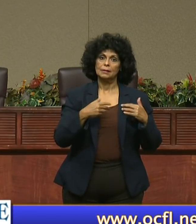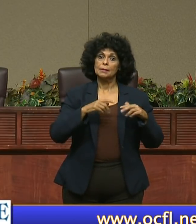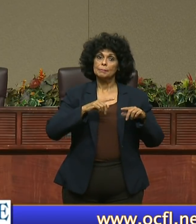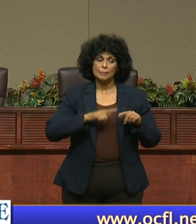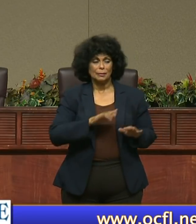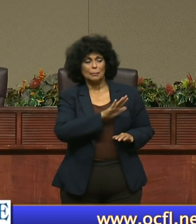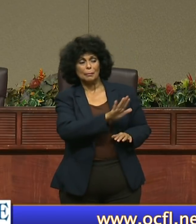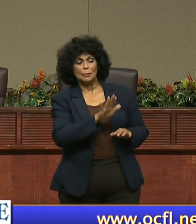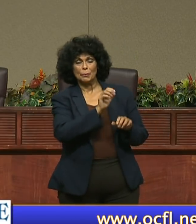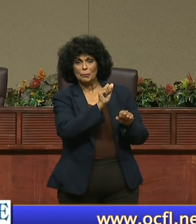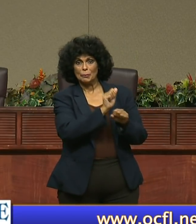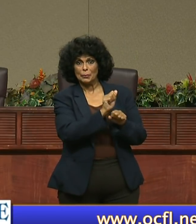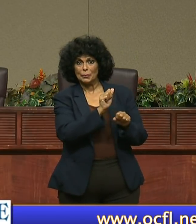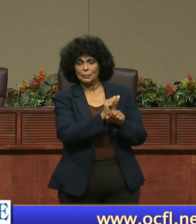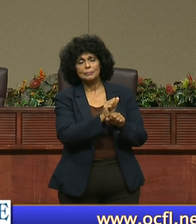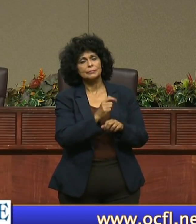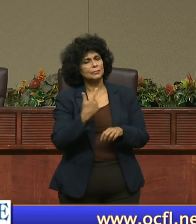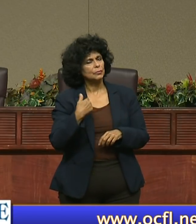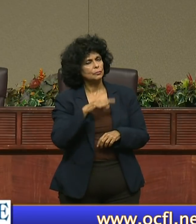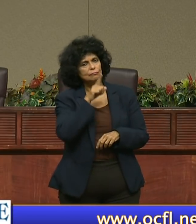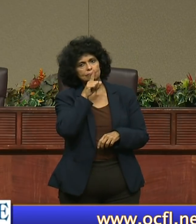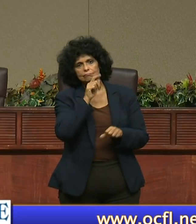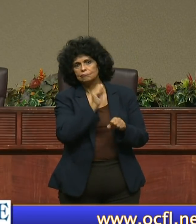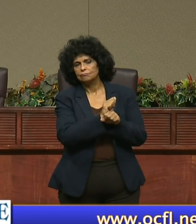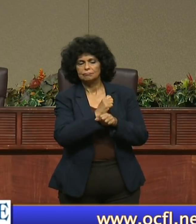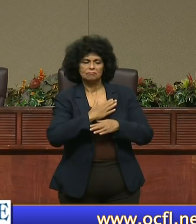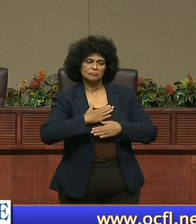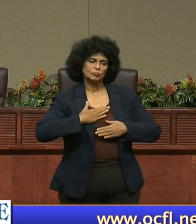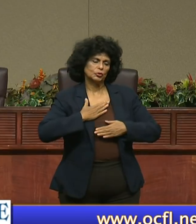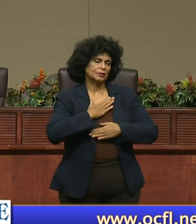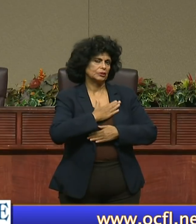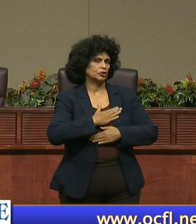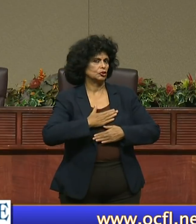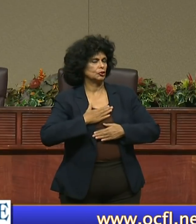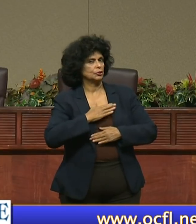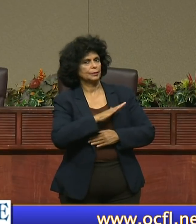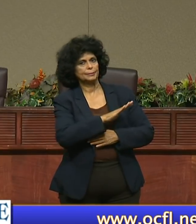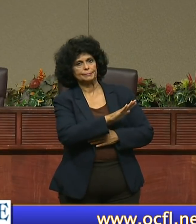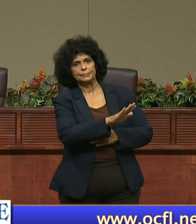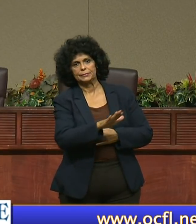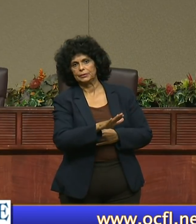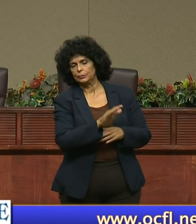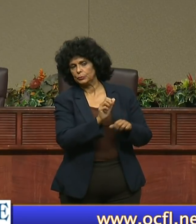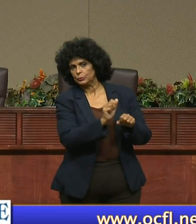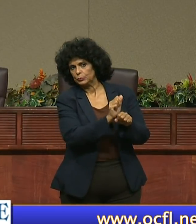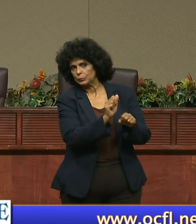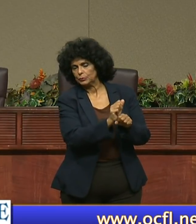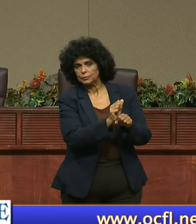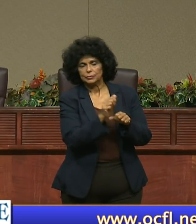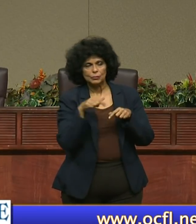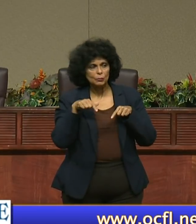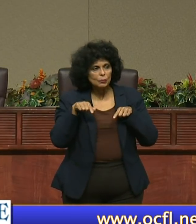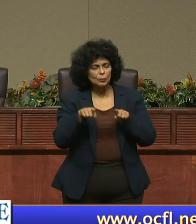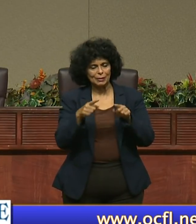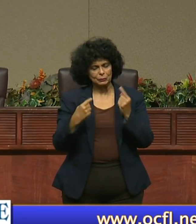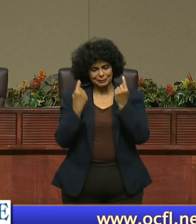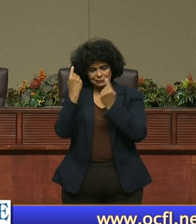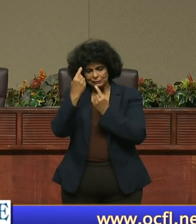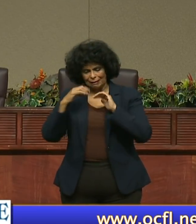are doing while we continue to figure out how to live with this virus amongst